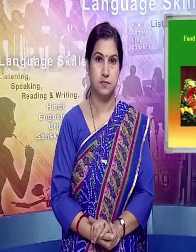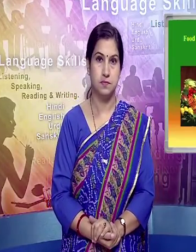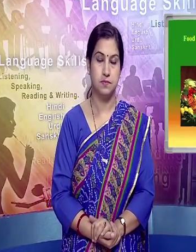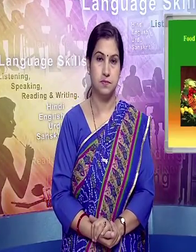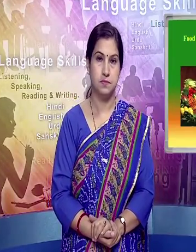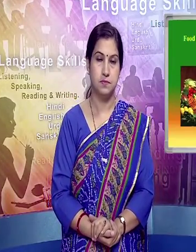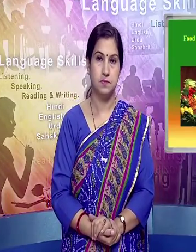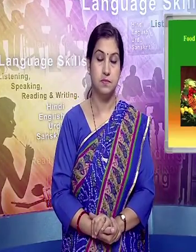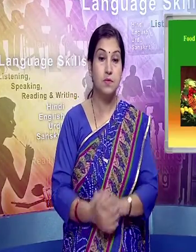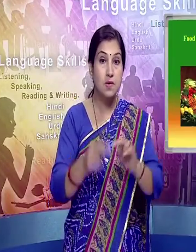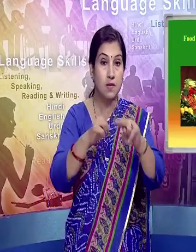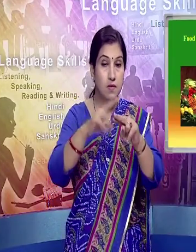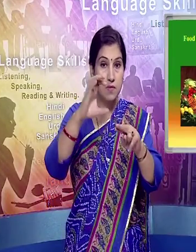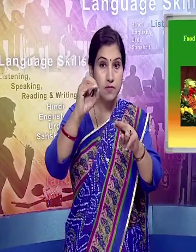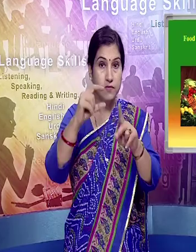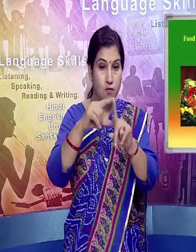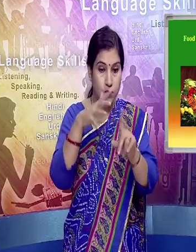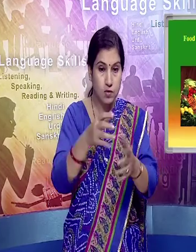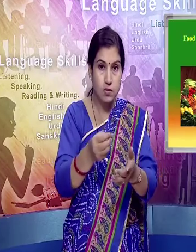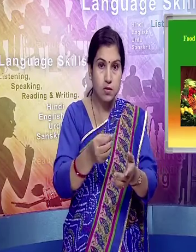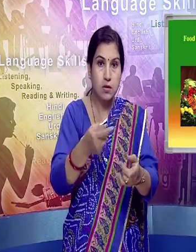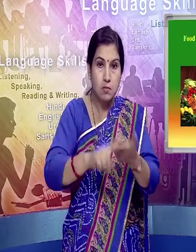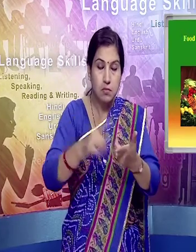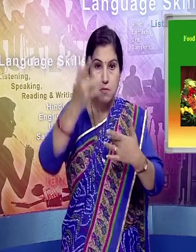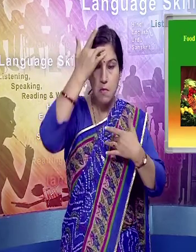Food provides protection against diseases.